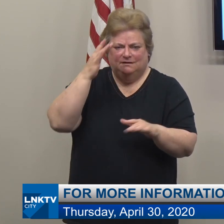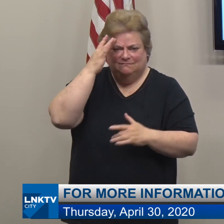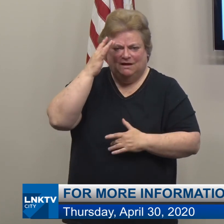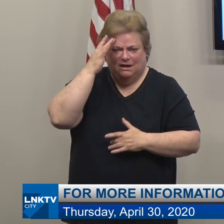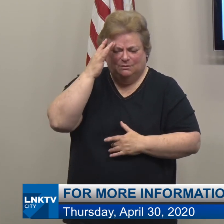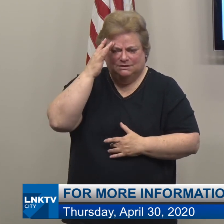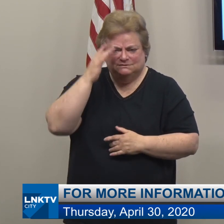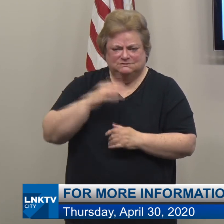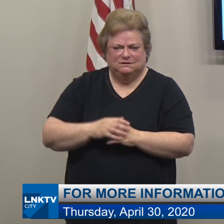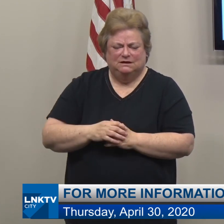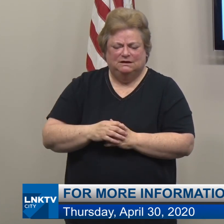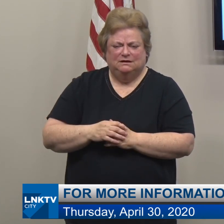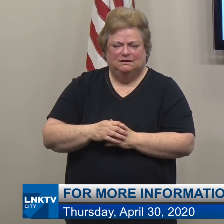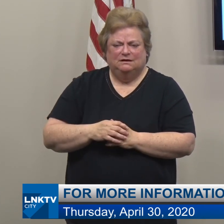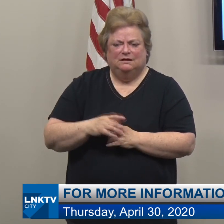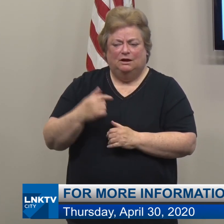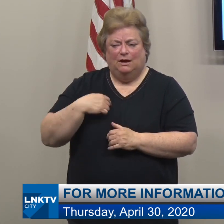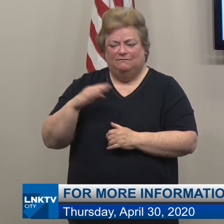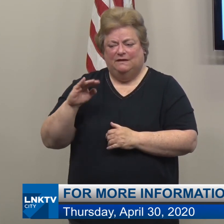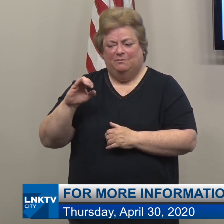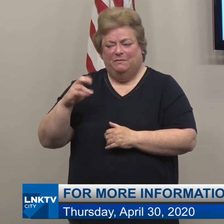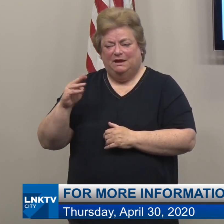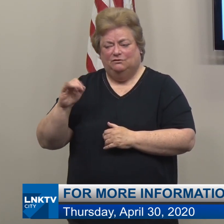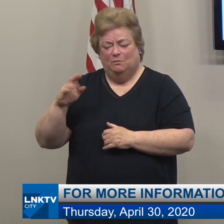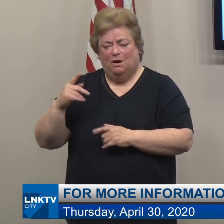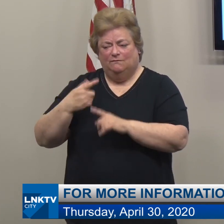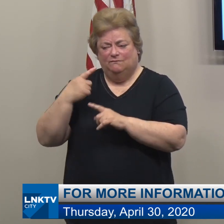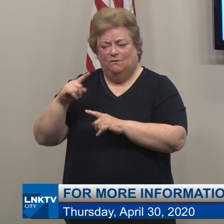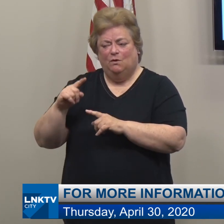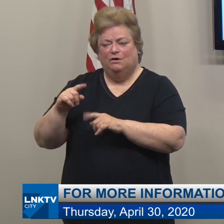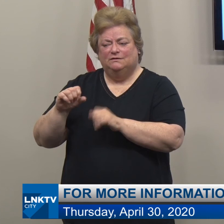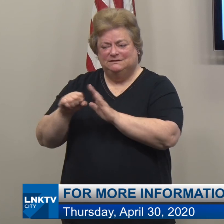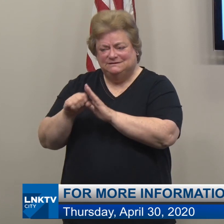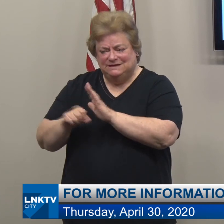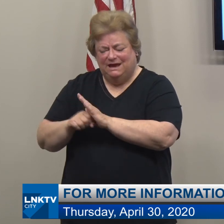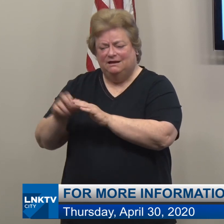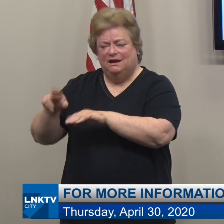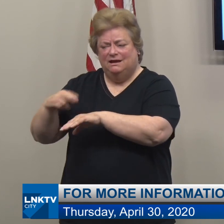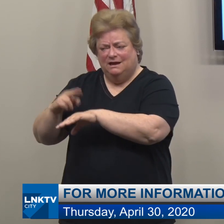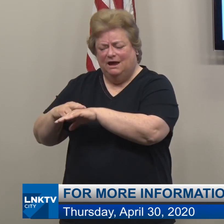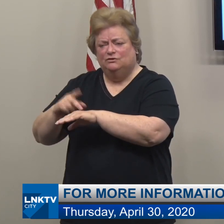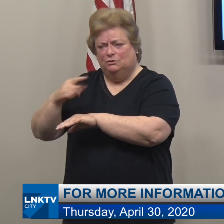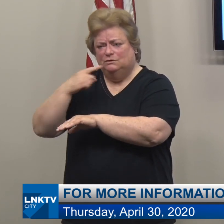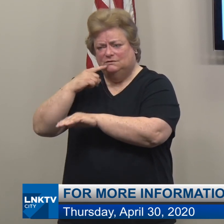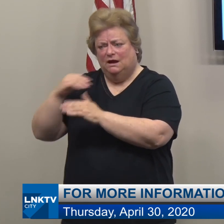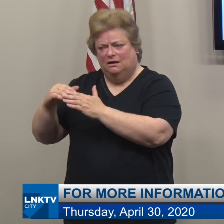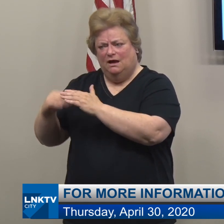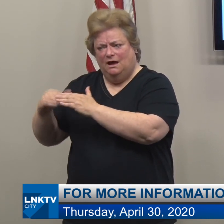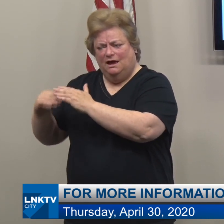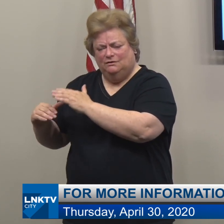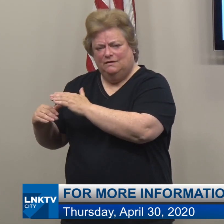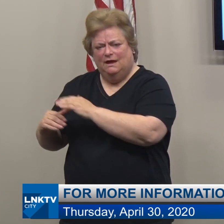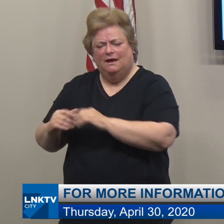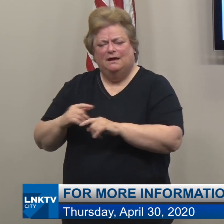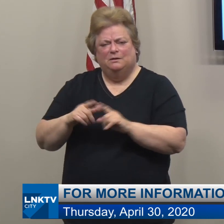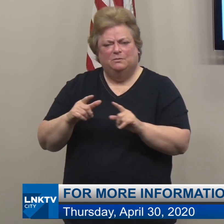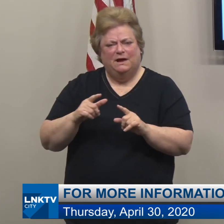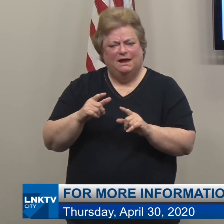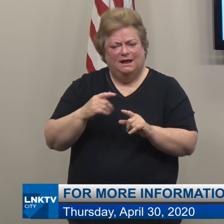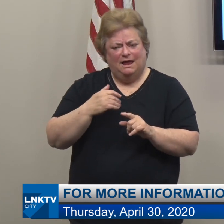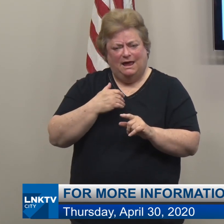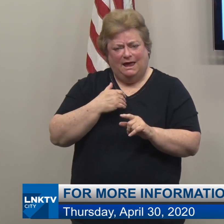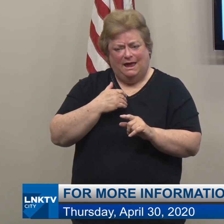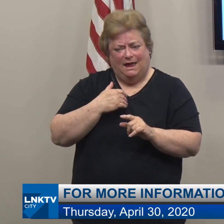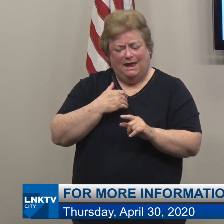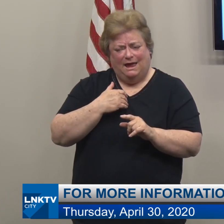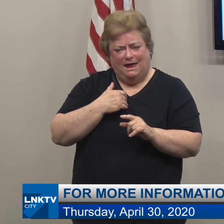mean, you've given the benchmark for the state rate and the national rate, and we're under those, but is there a threshold where you